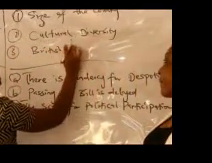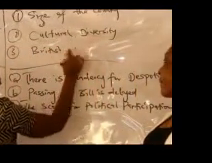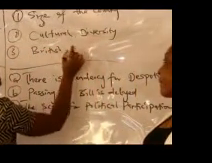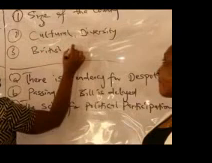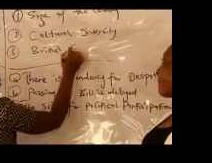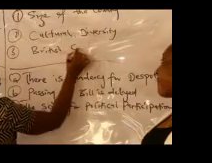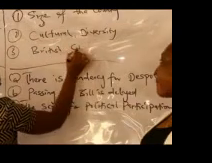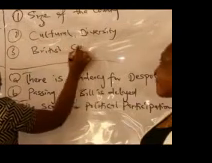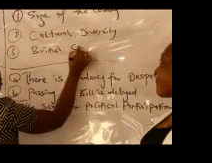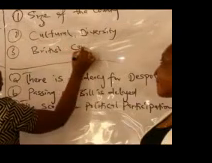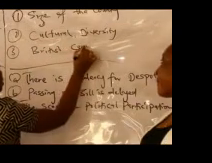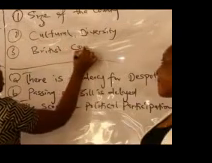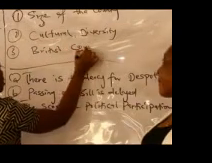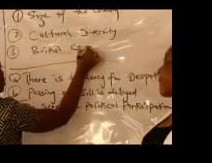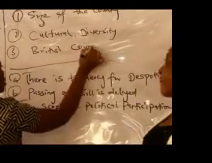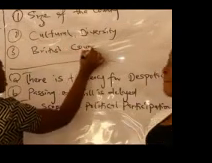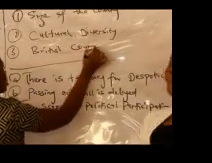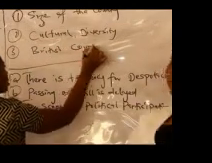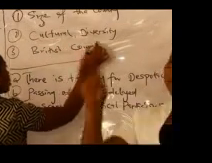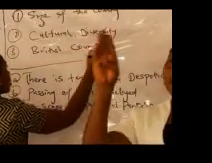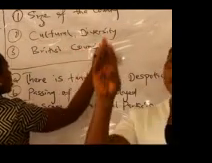British Council policy.